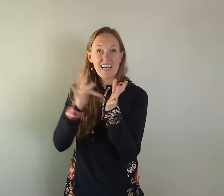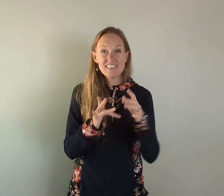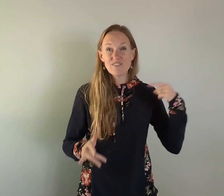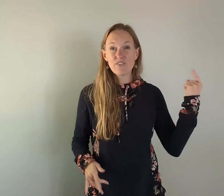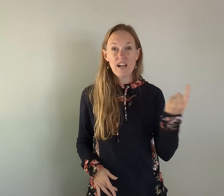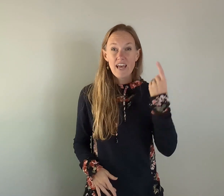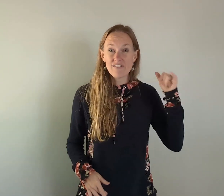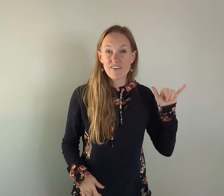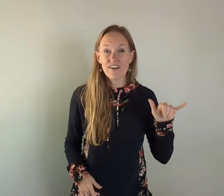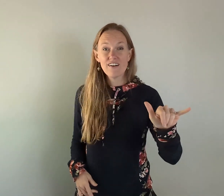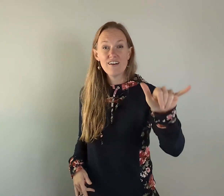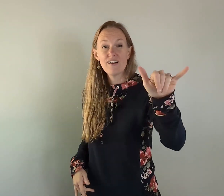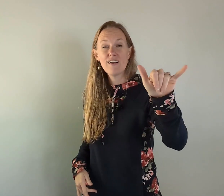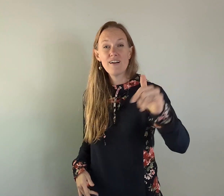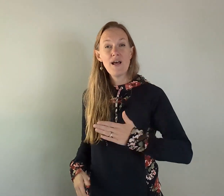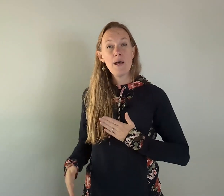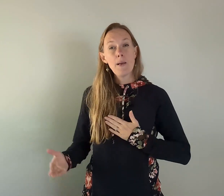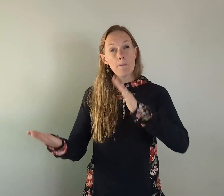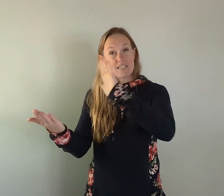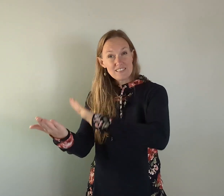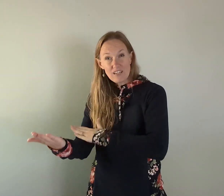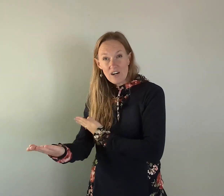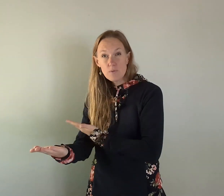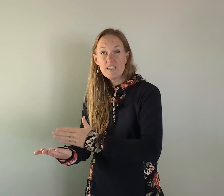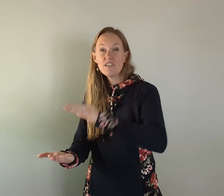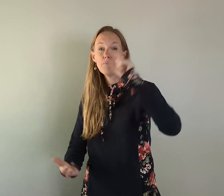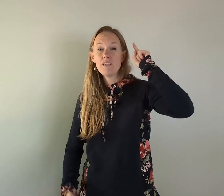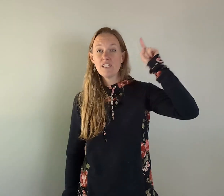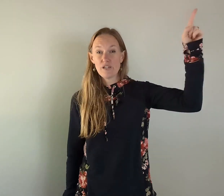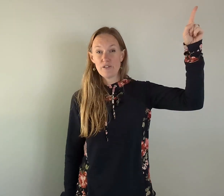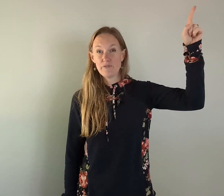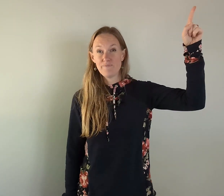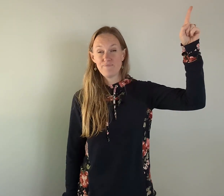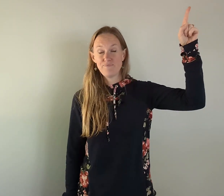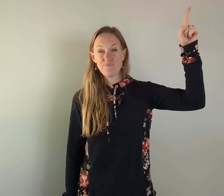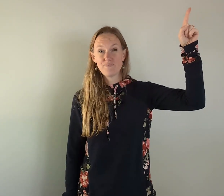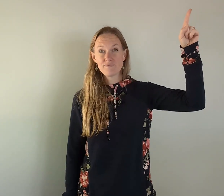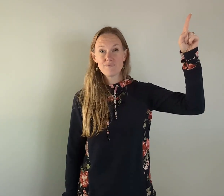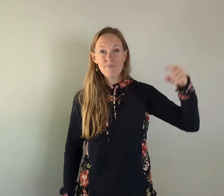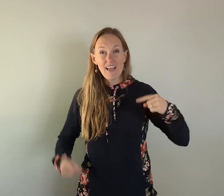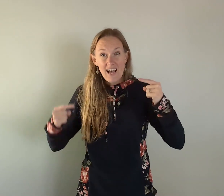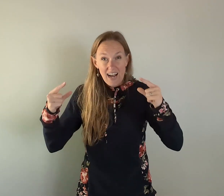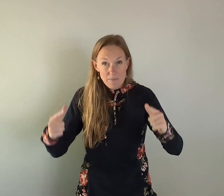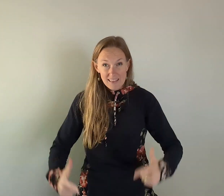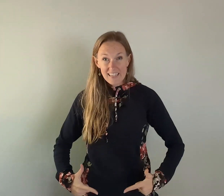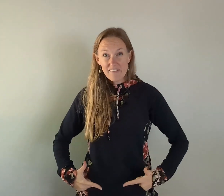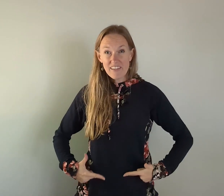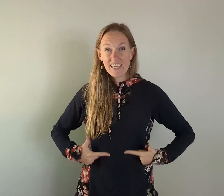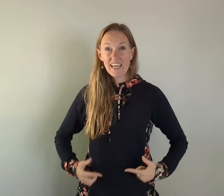Jesus forever, my song will be you. I'm living